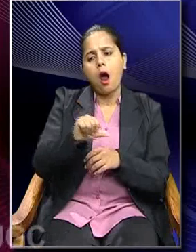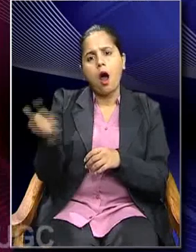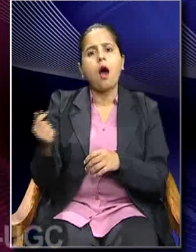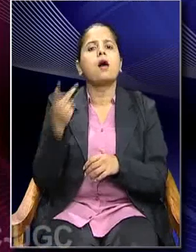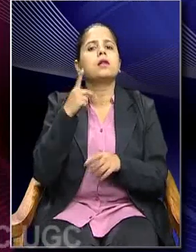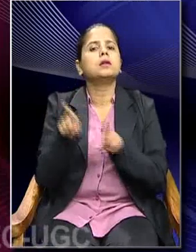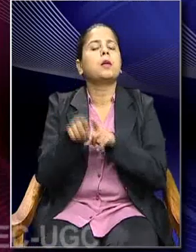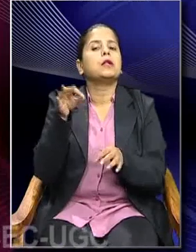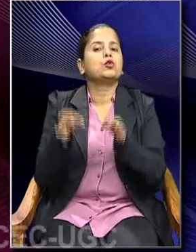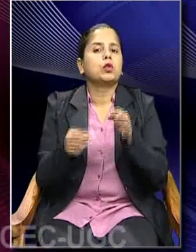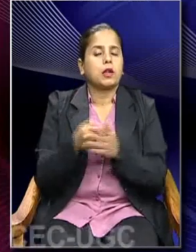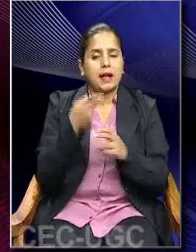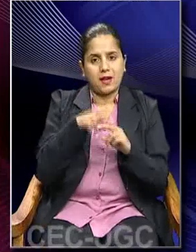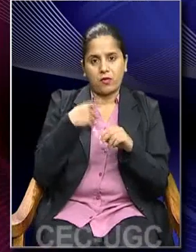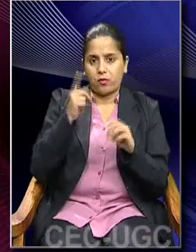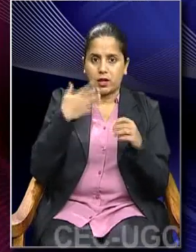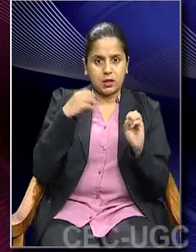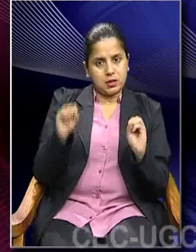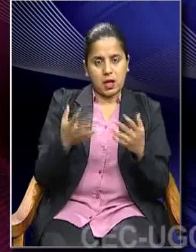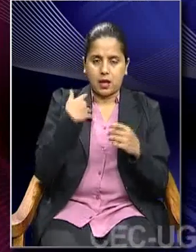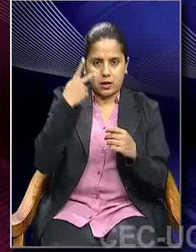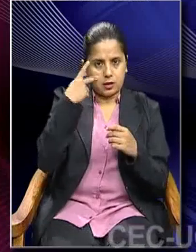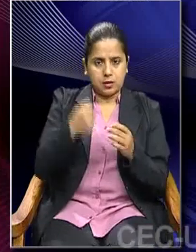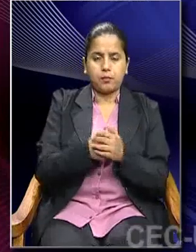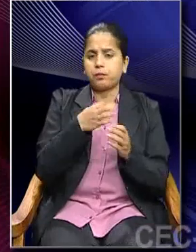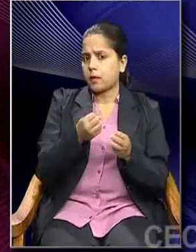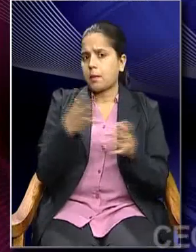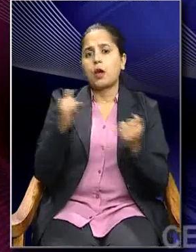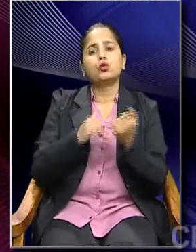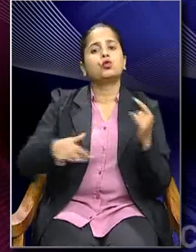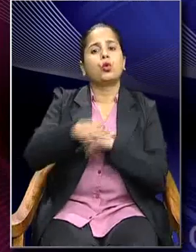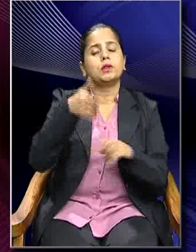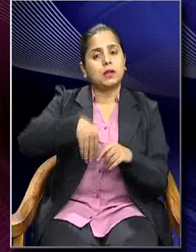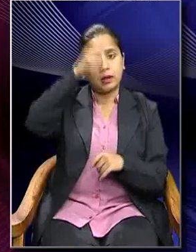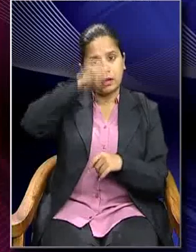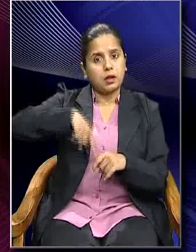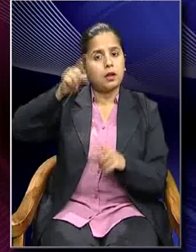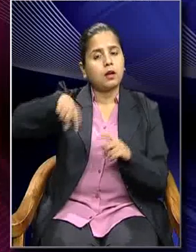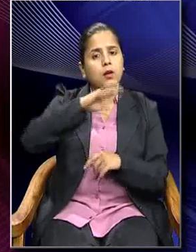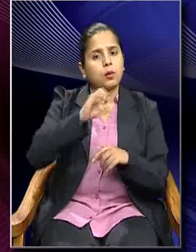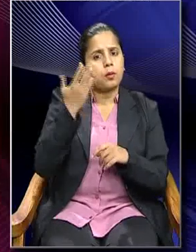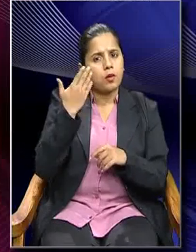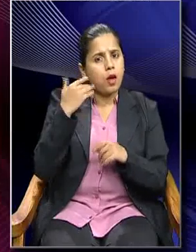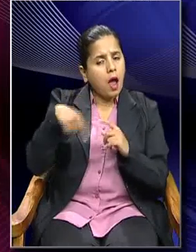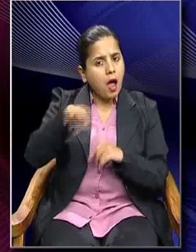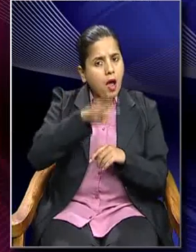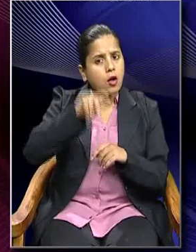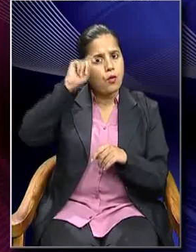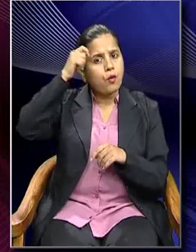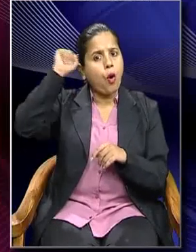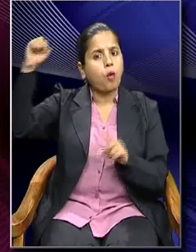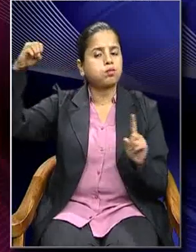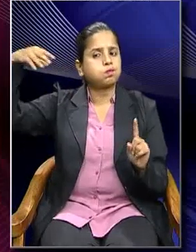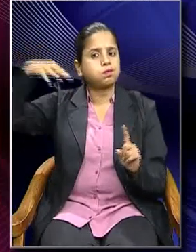So, in the beginning, if we see, most of the time society in India was studied from the Western